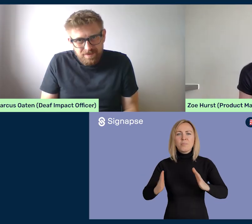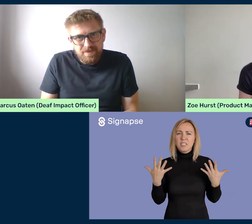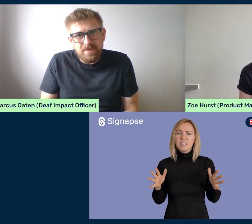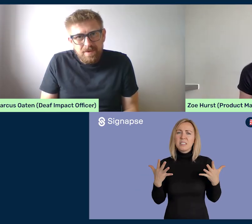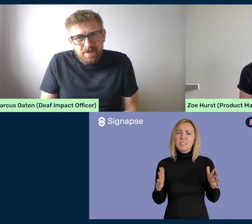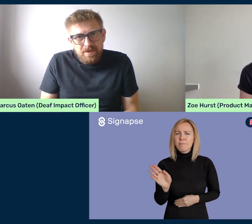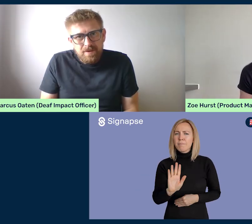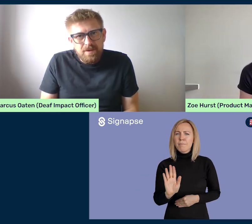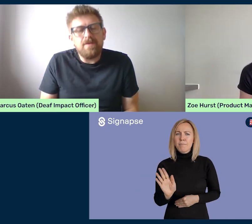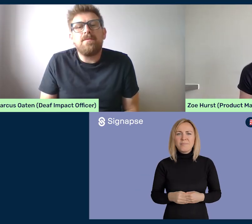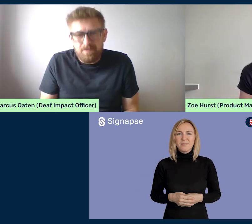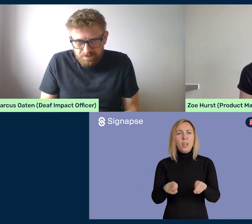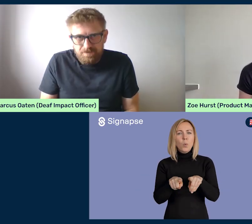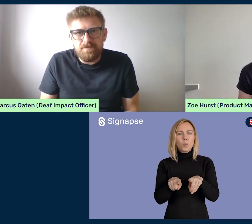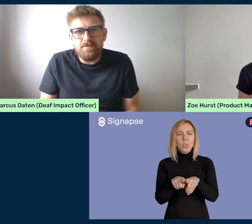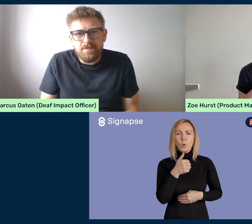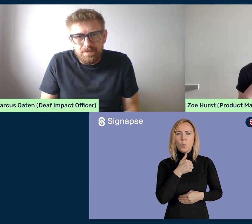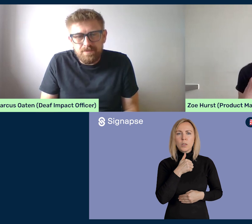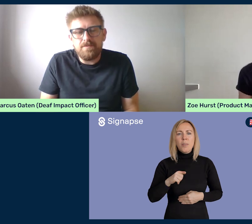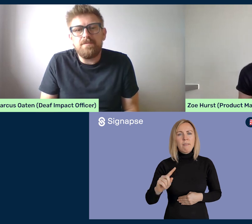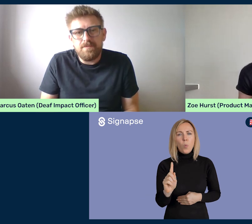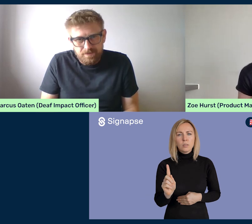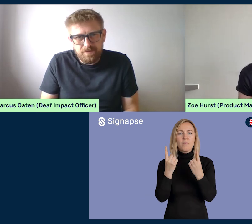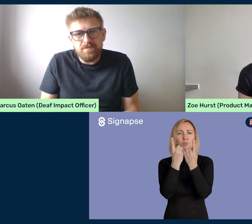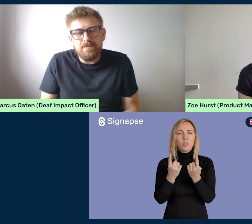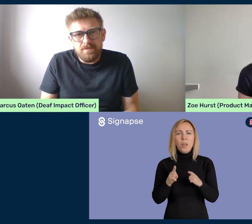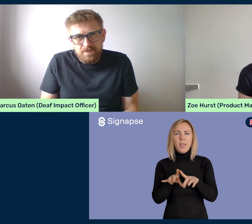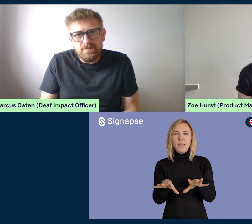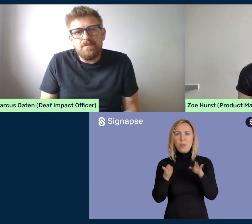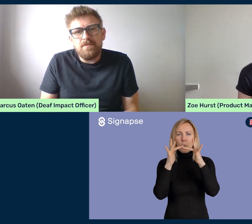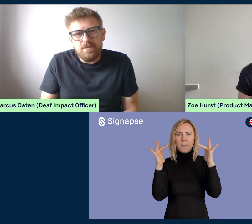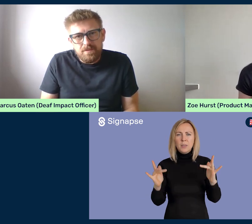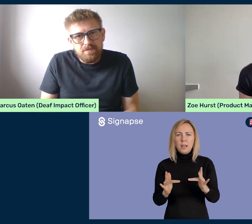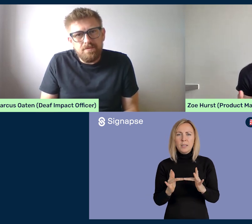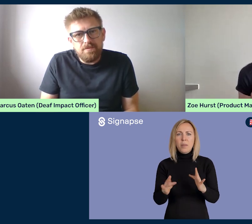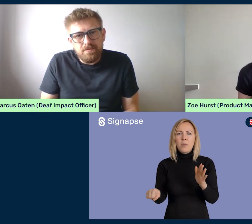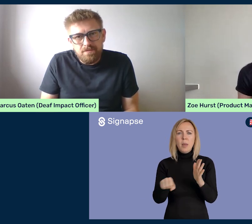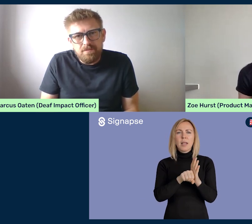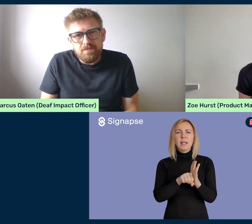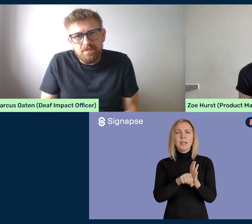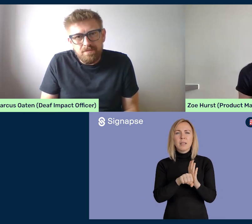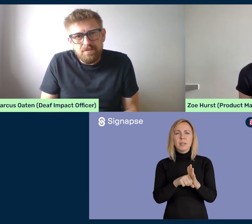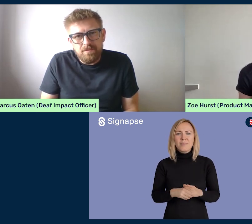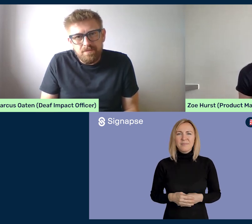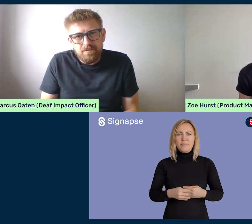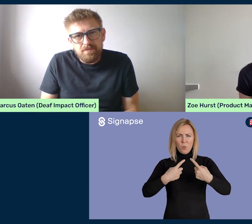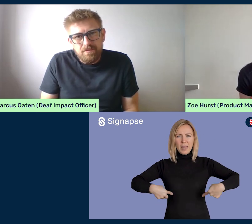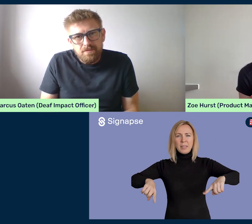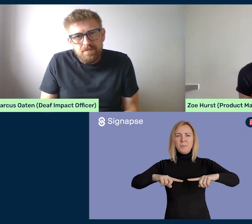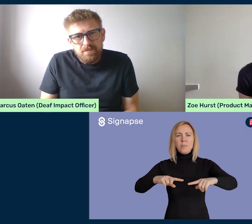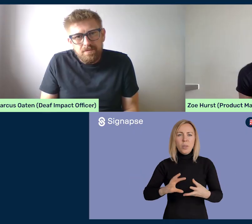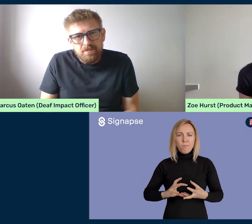have, like the website plugin. We made loads of changes to that about being able to pause,